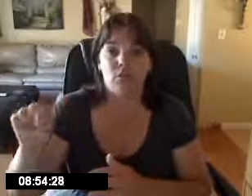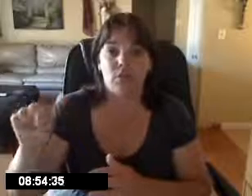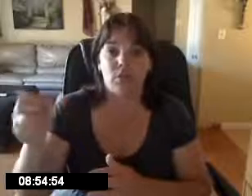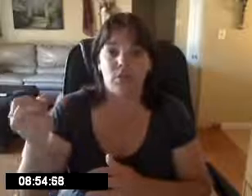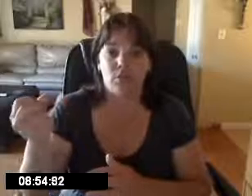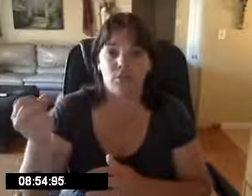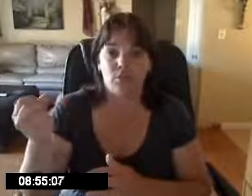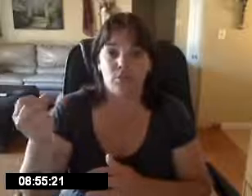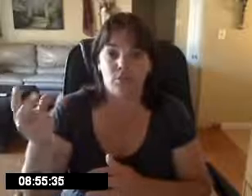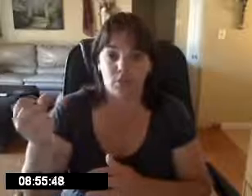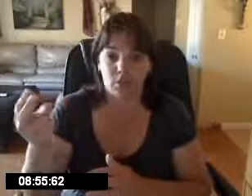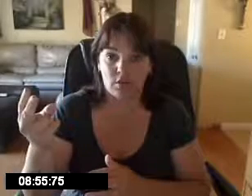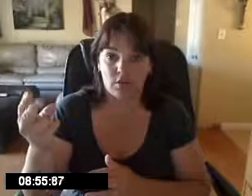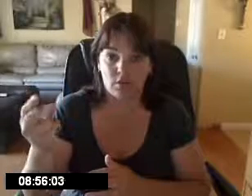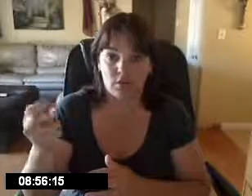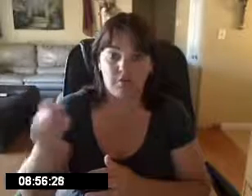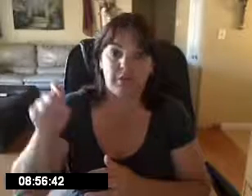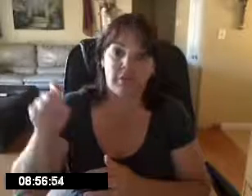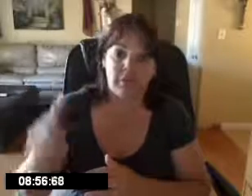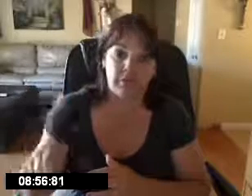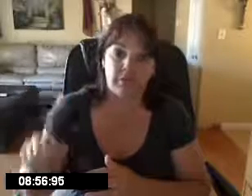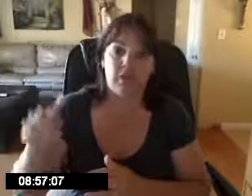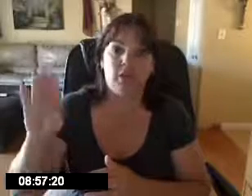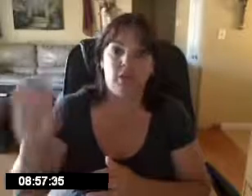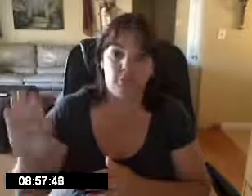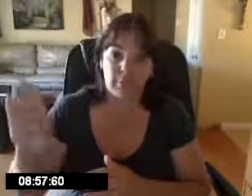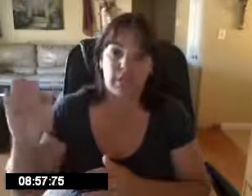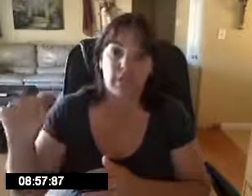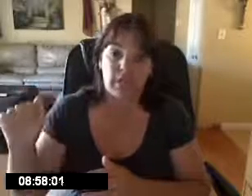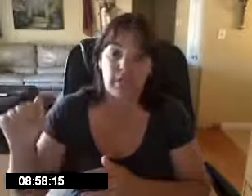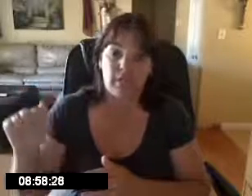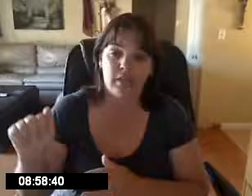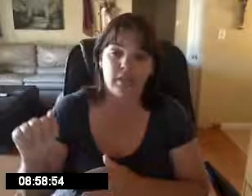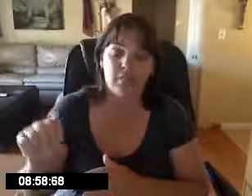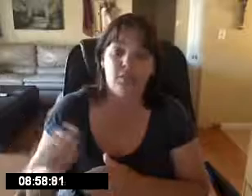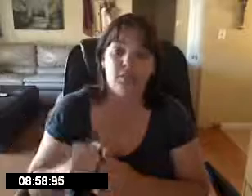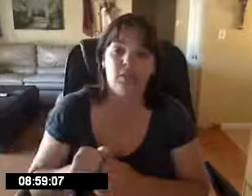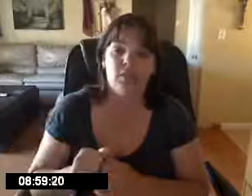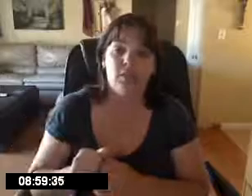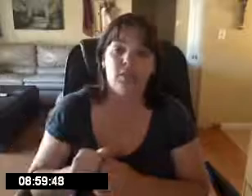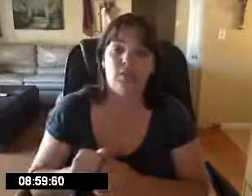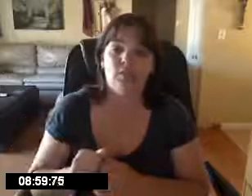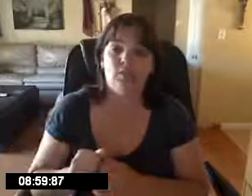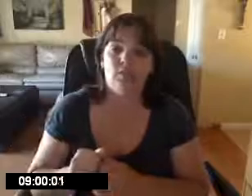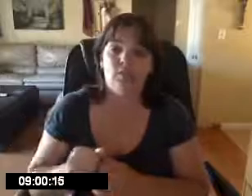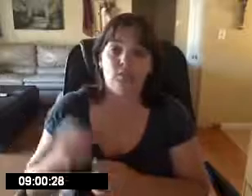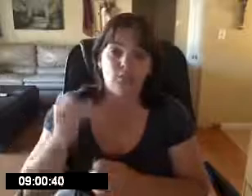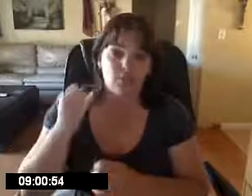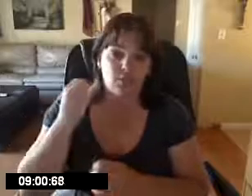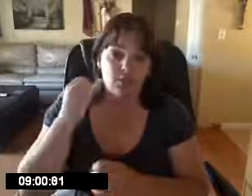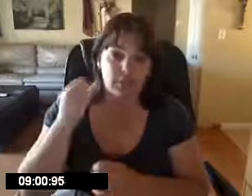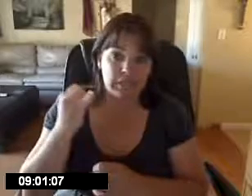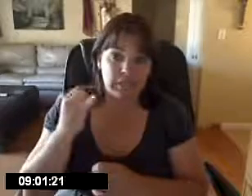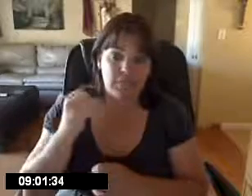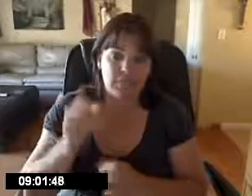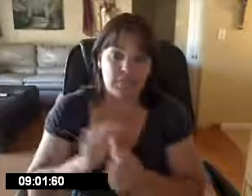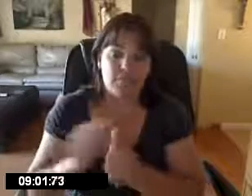you cannot take the performance test without having the appropriate degree based on the date that